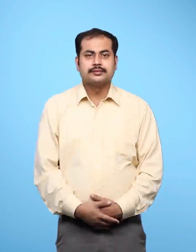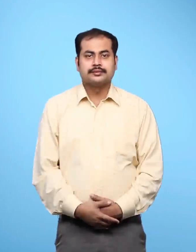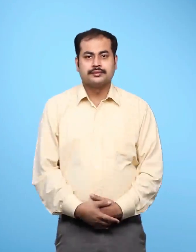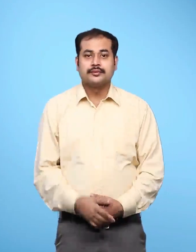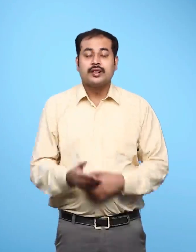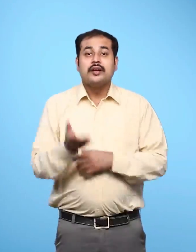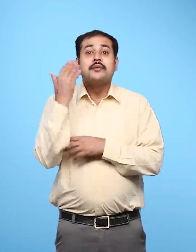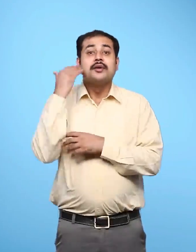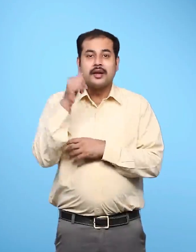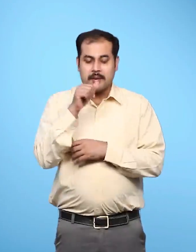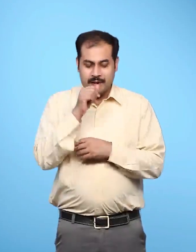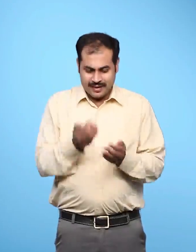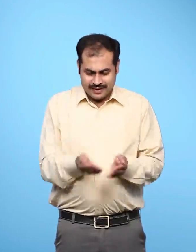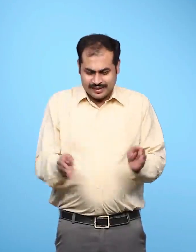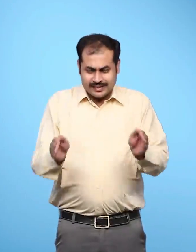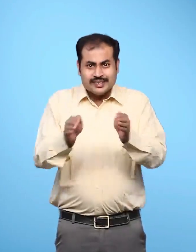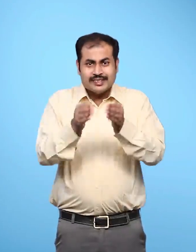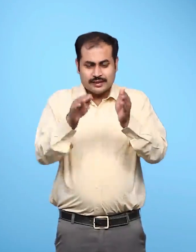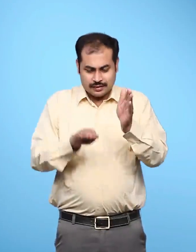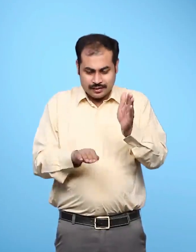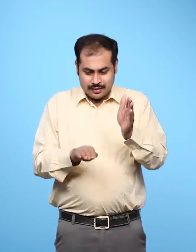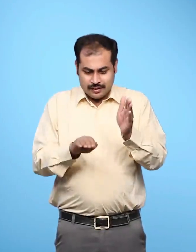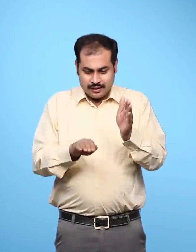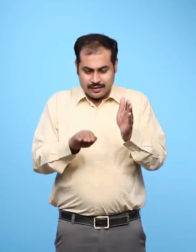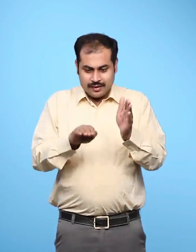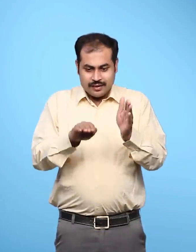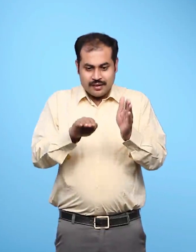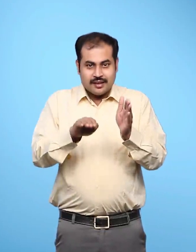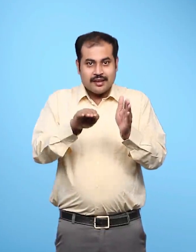Do you want to know how the water in the pitcher came up?